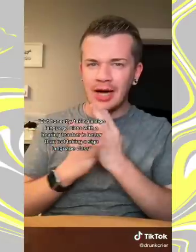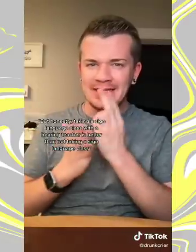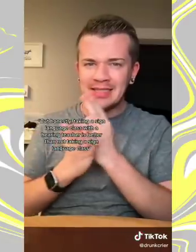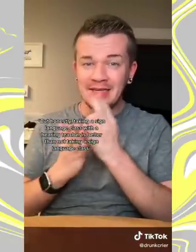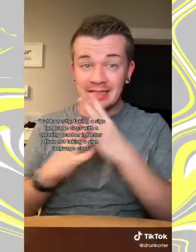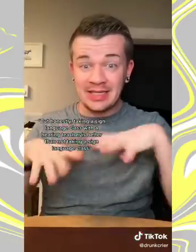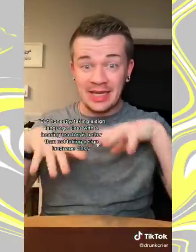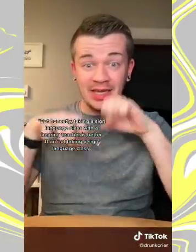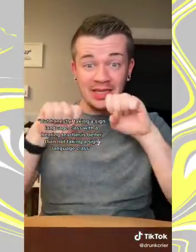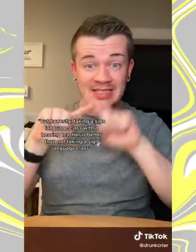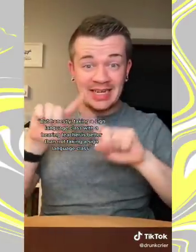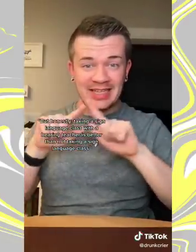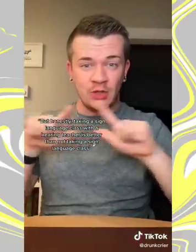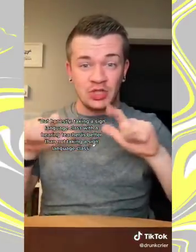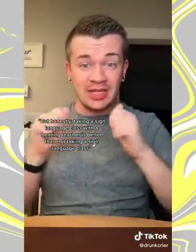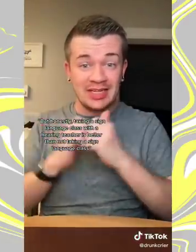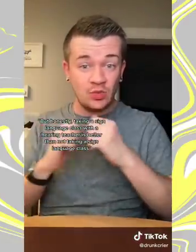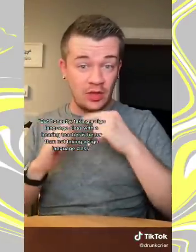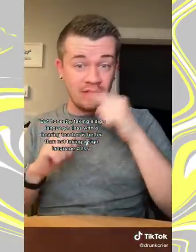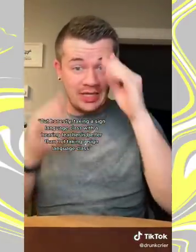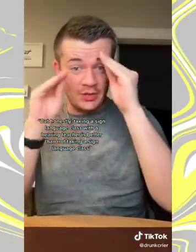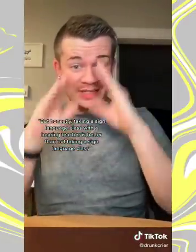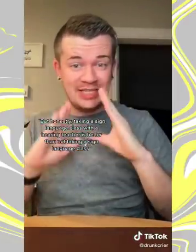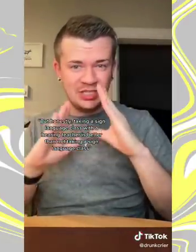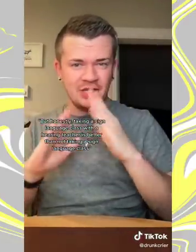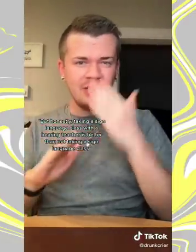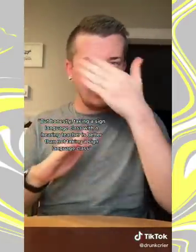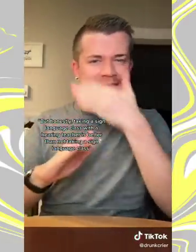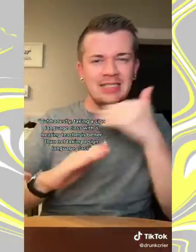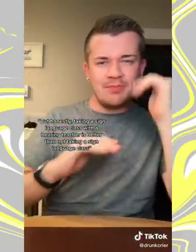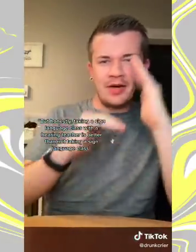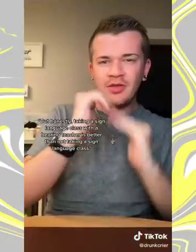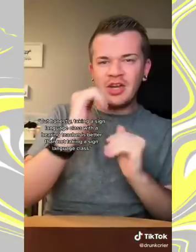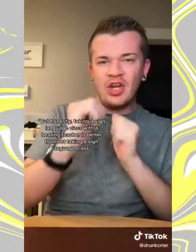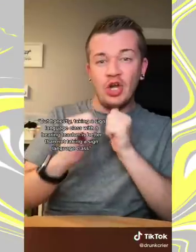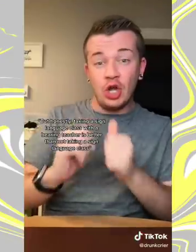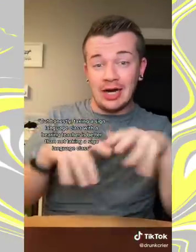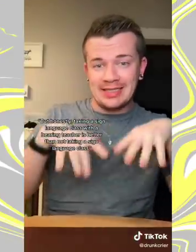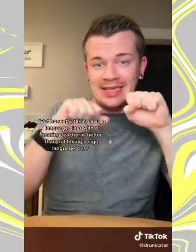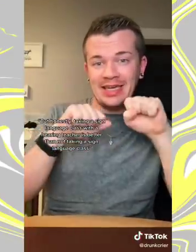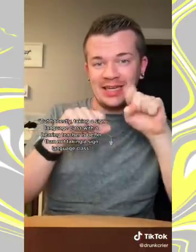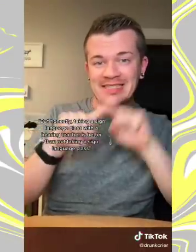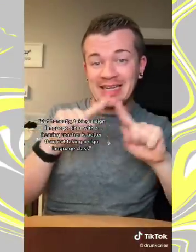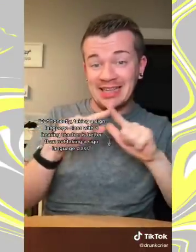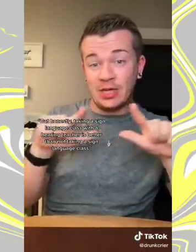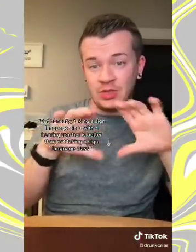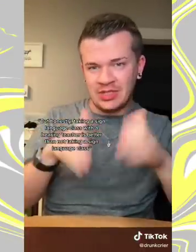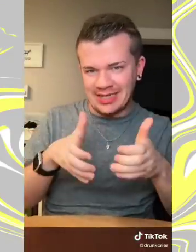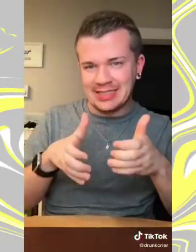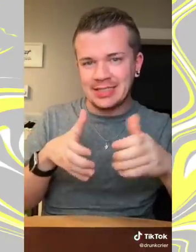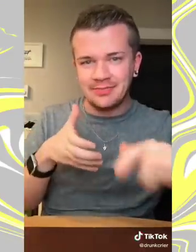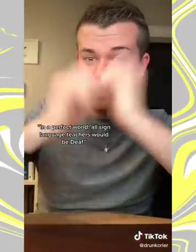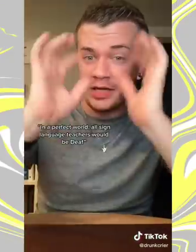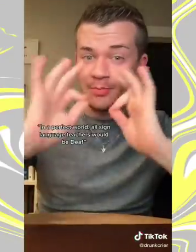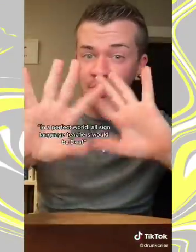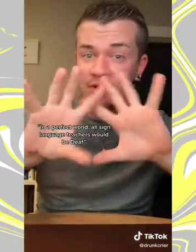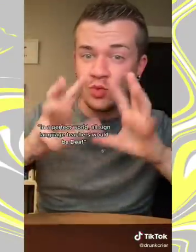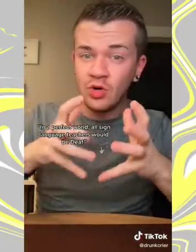honestly, taking a sign language class with a hearing teacher is better than not taking a sign language class. In a perfect world,